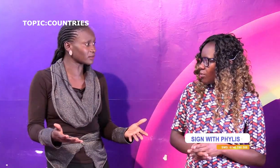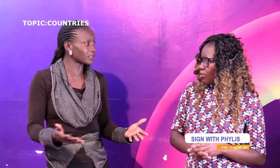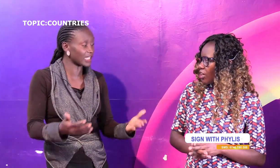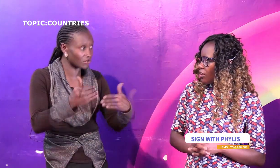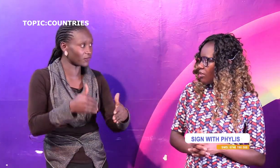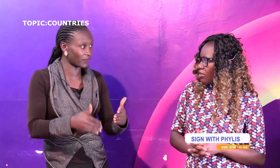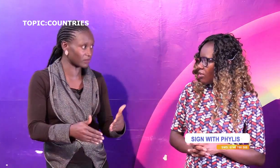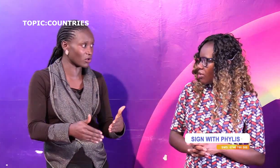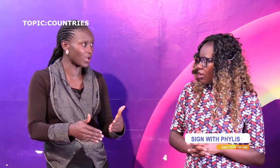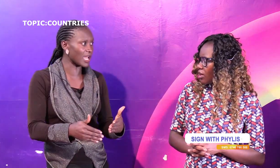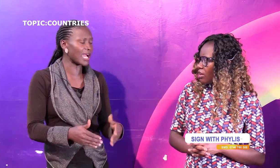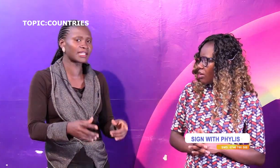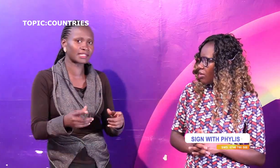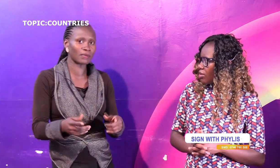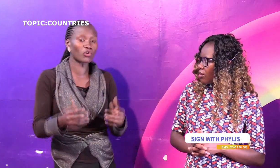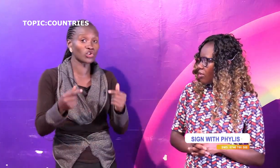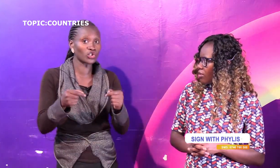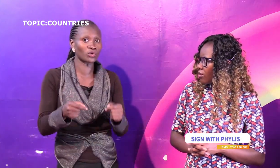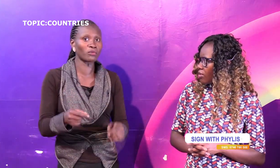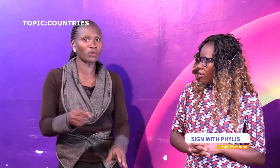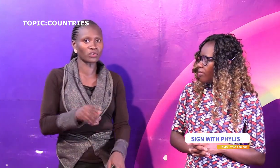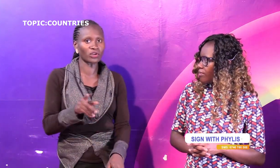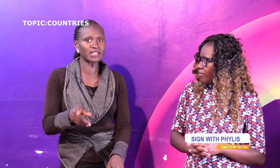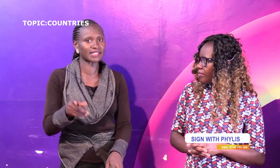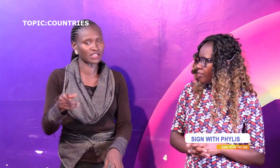On Facebook. And the same on YouTube. When you just search on YouTube,